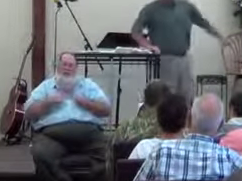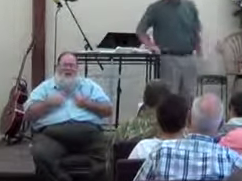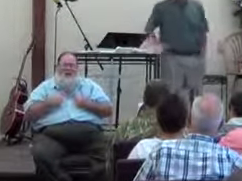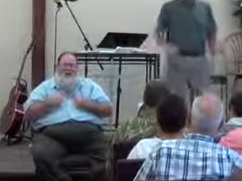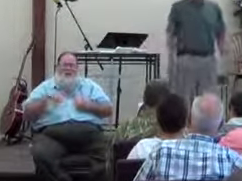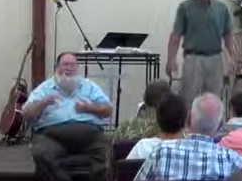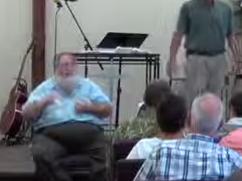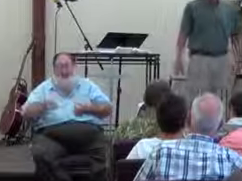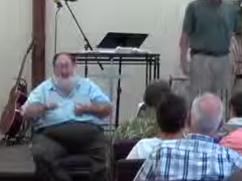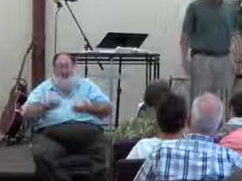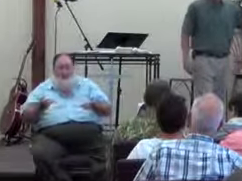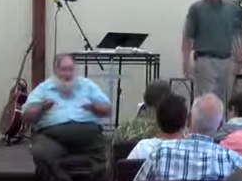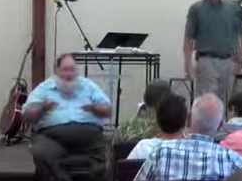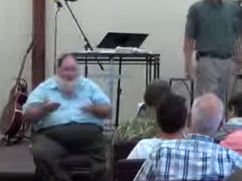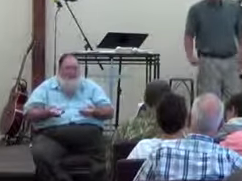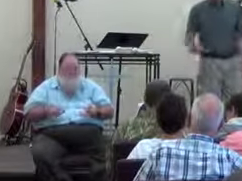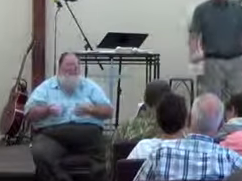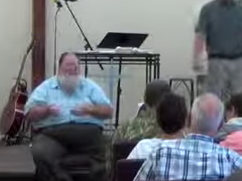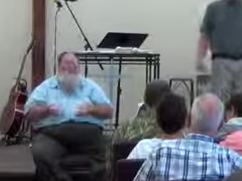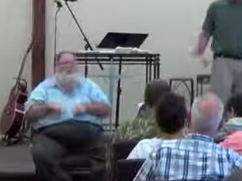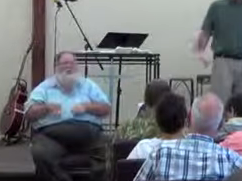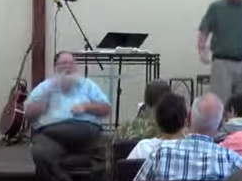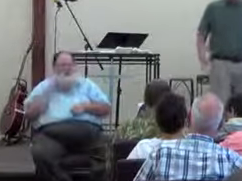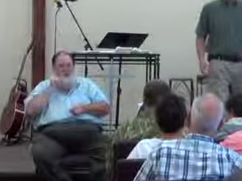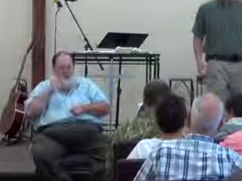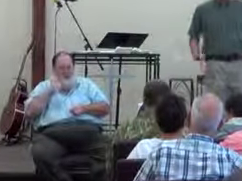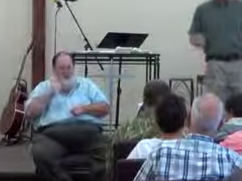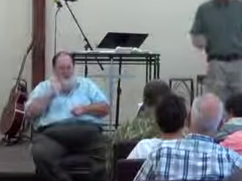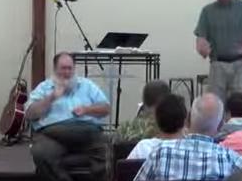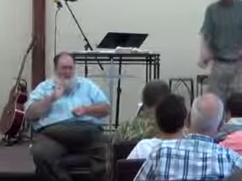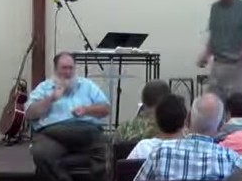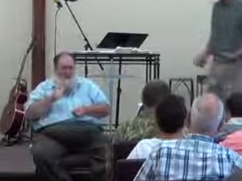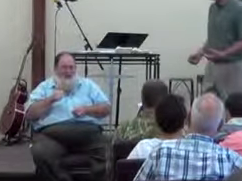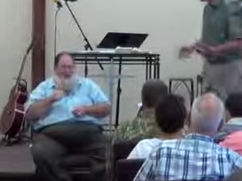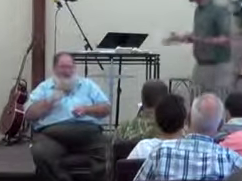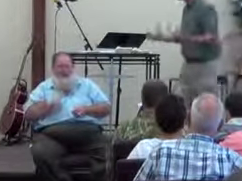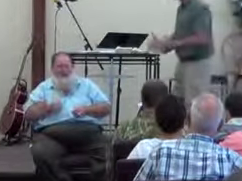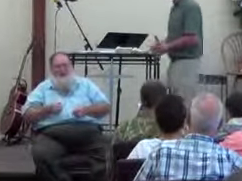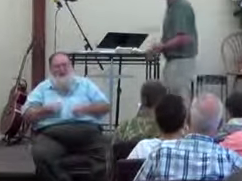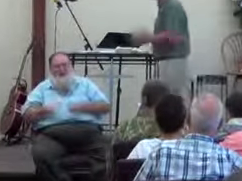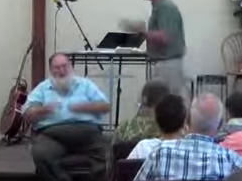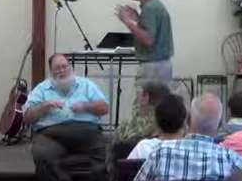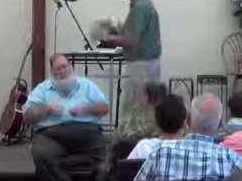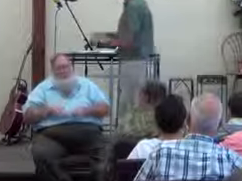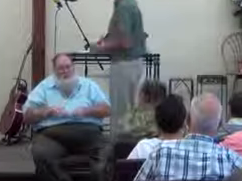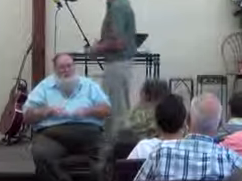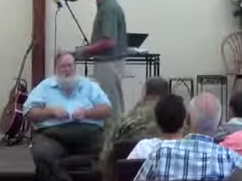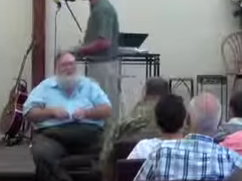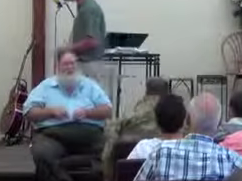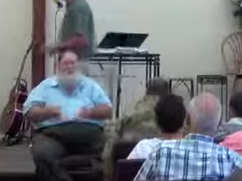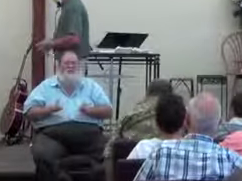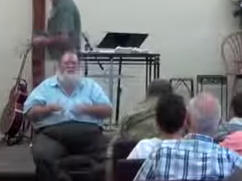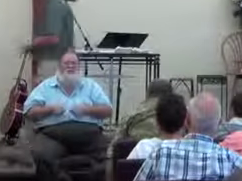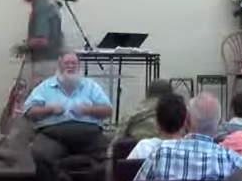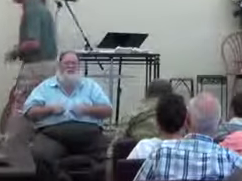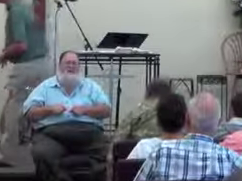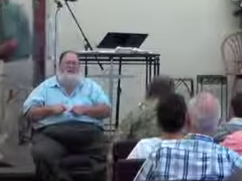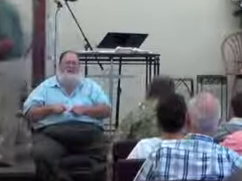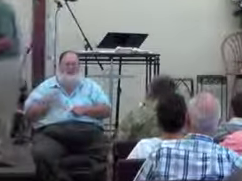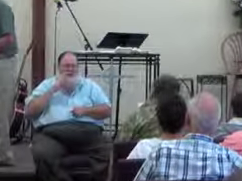through our daily routine every week and we don't thank God, we don't worship God, we don't get near God, we don't come into his presence, and we stay away from his word,